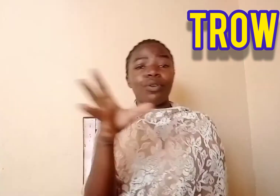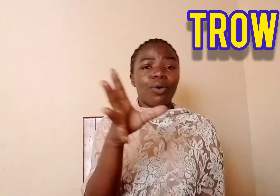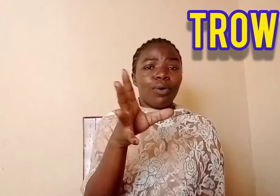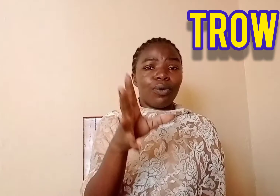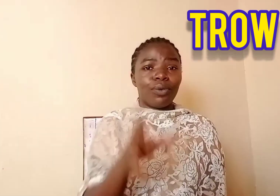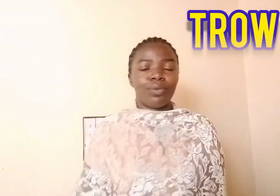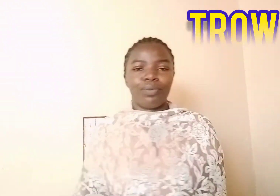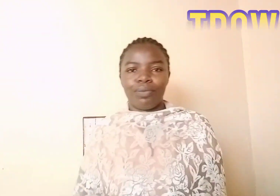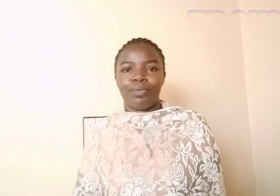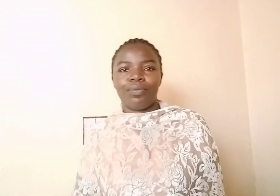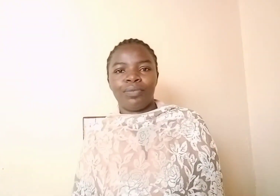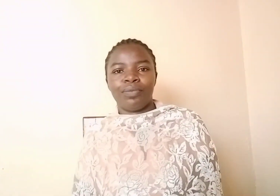Throw.